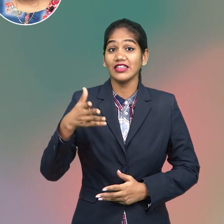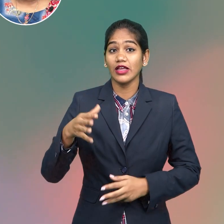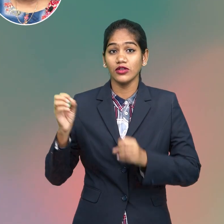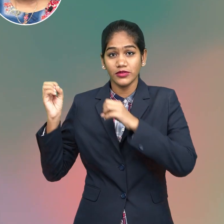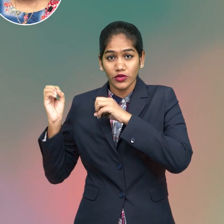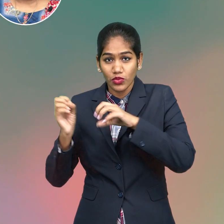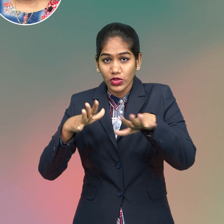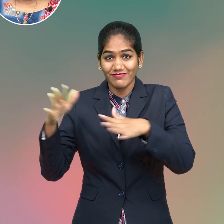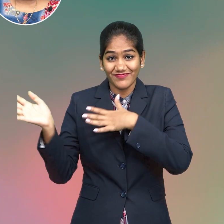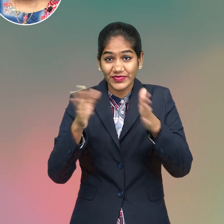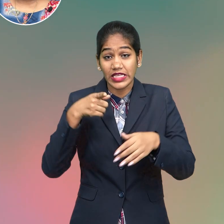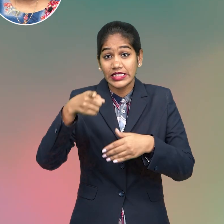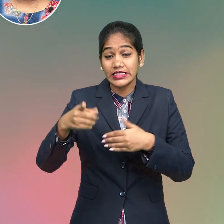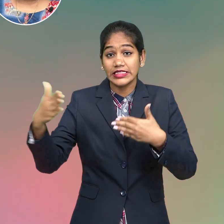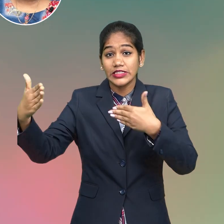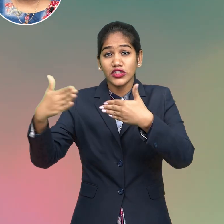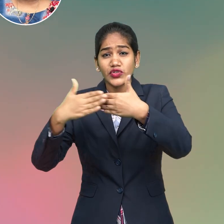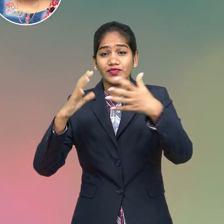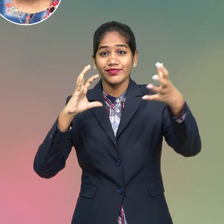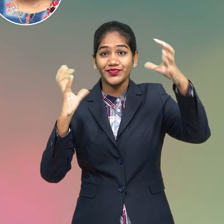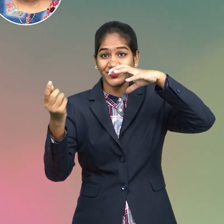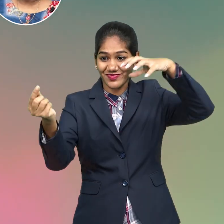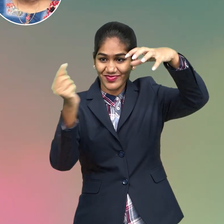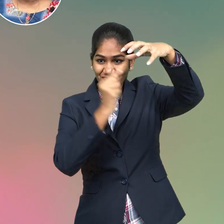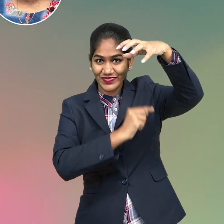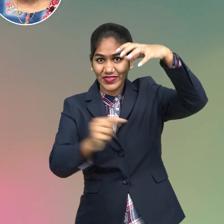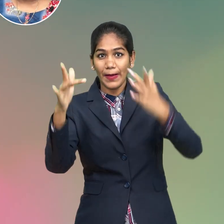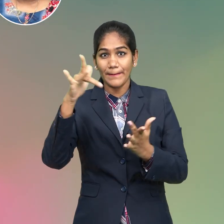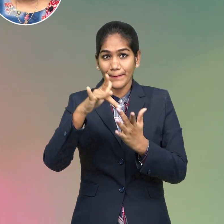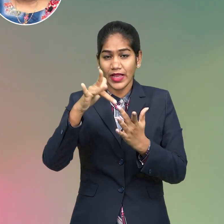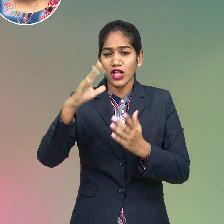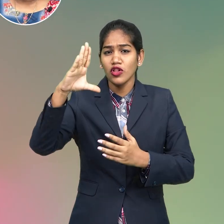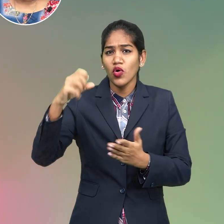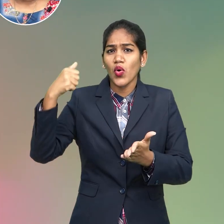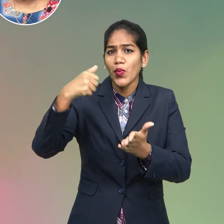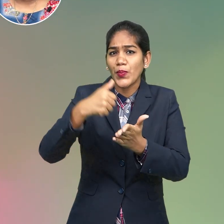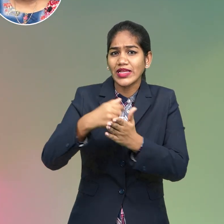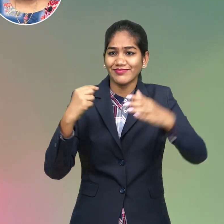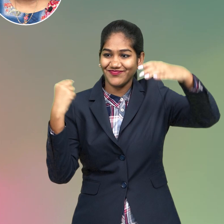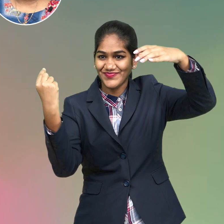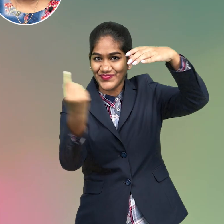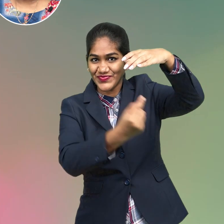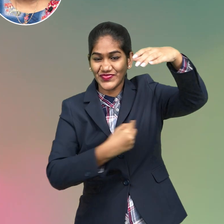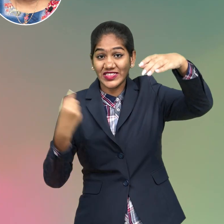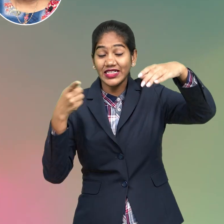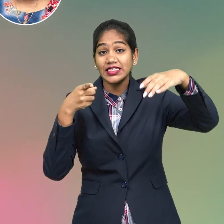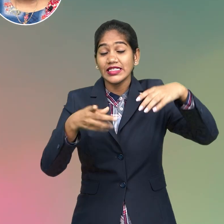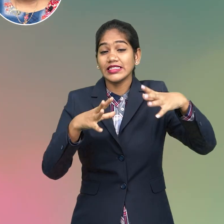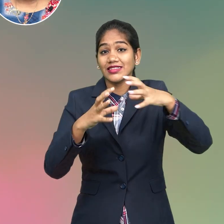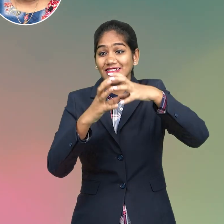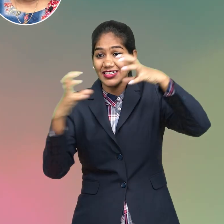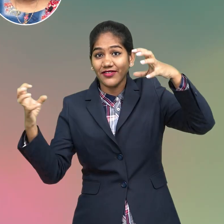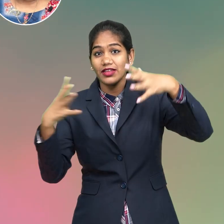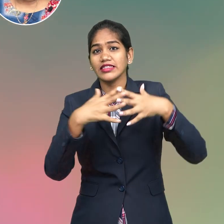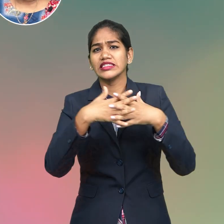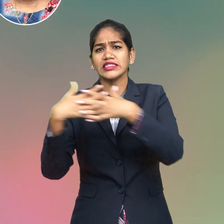They blow towards the equatorial low pressure belt by reflecting towards the west